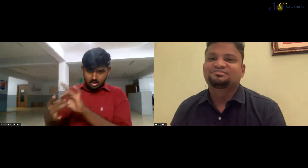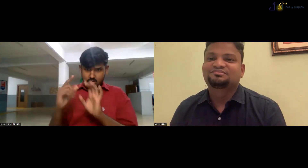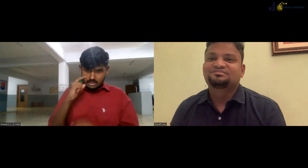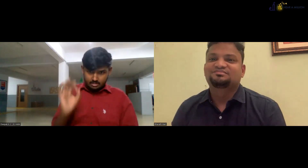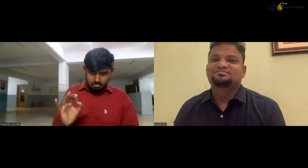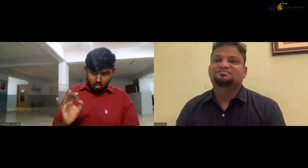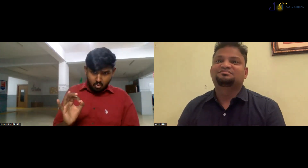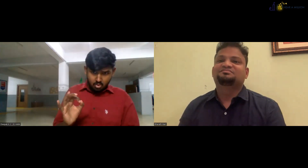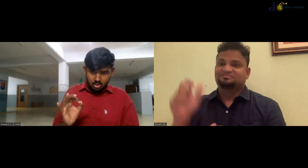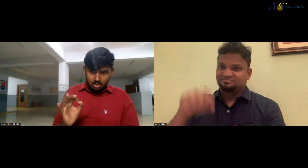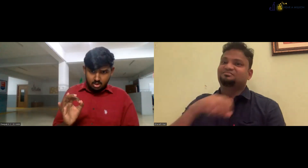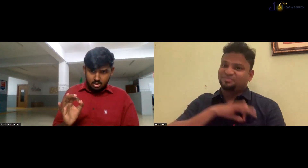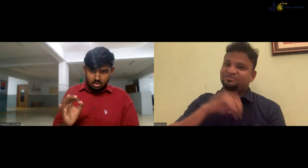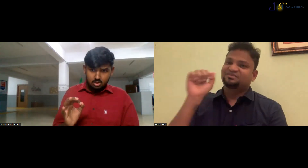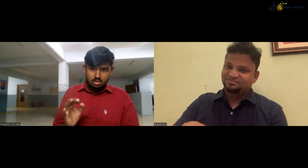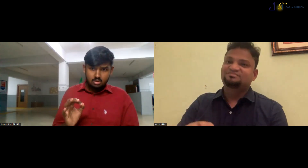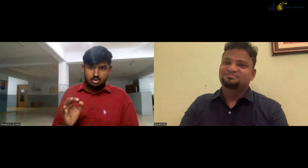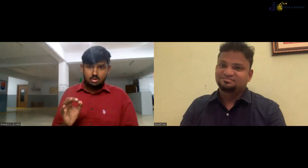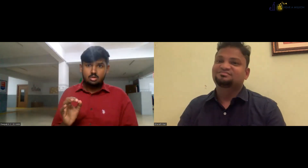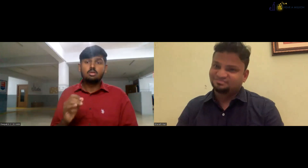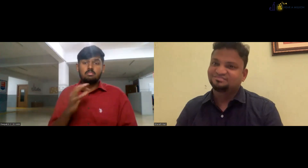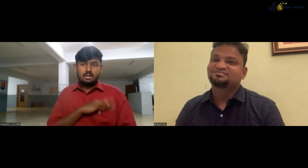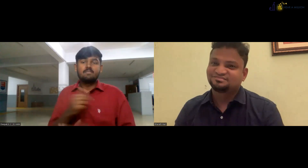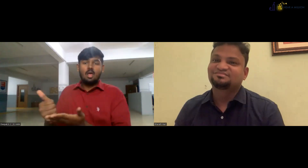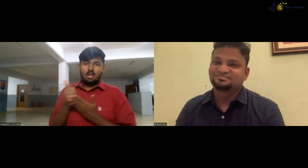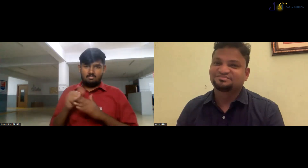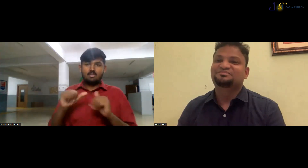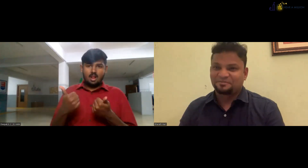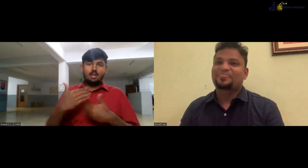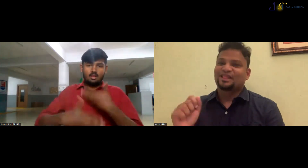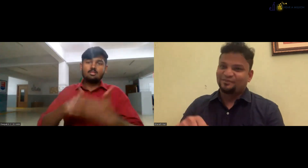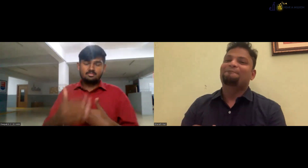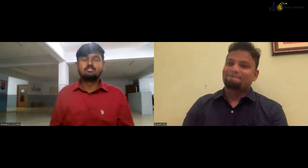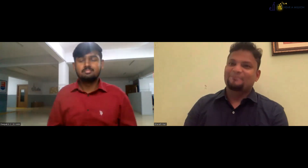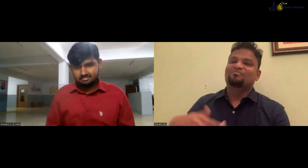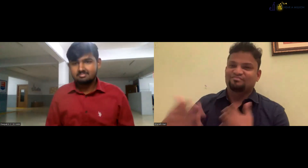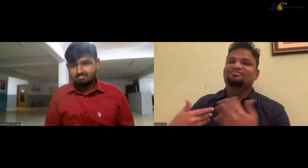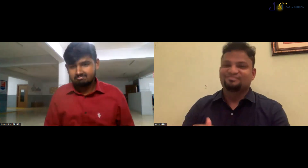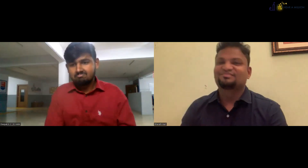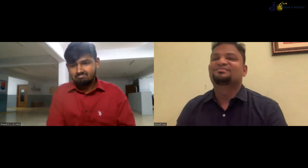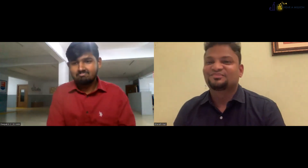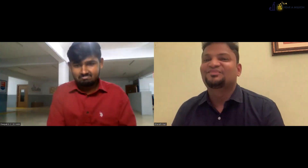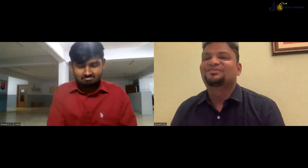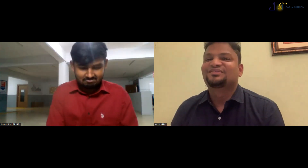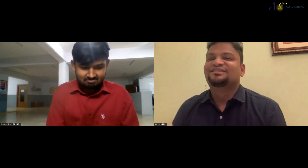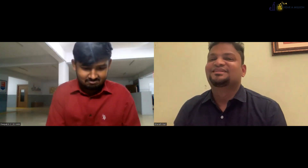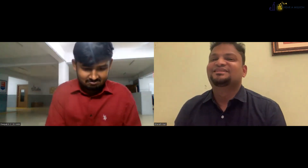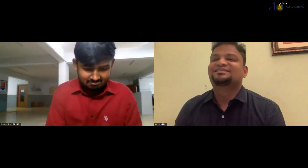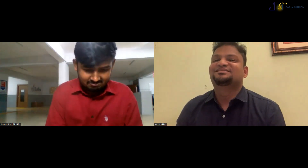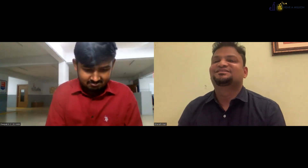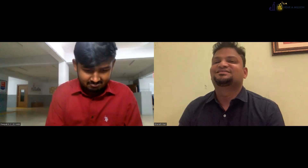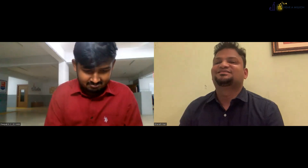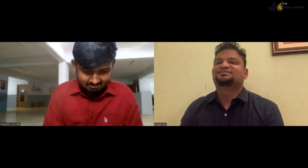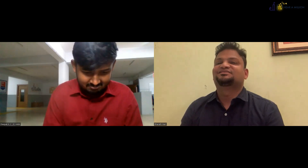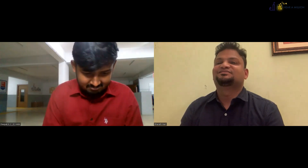So do you think that connecting with the local people it's important? Yes, it's beneficial. Yes, that will help you, right? Yes,